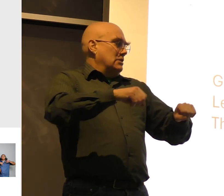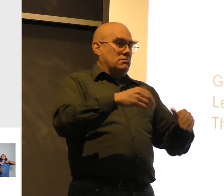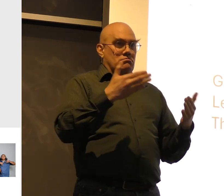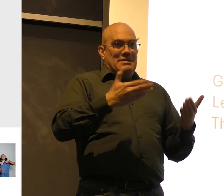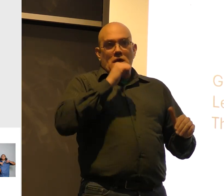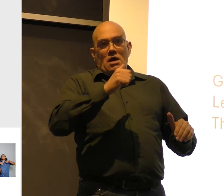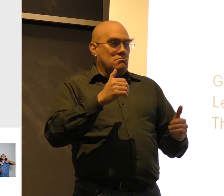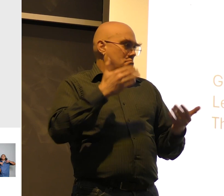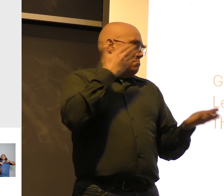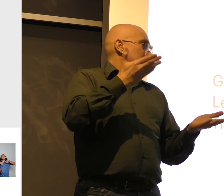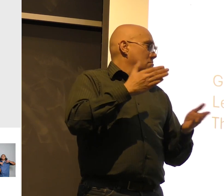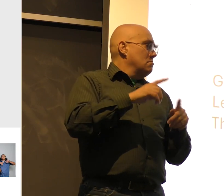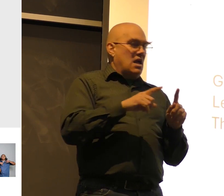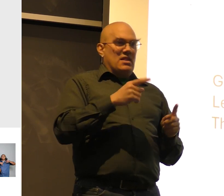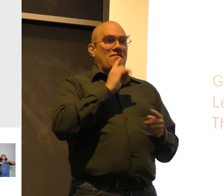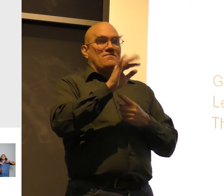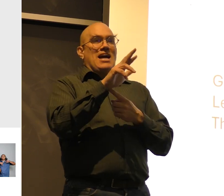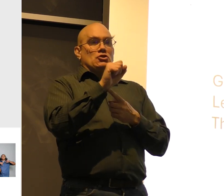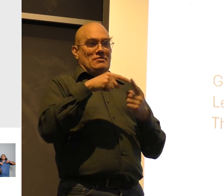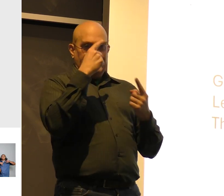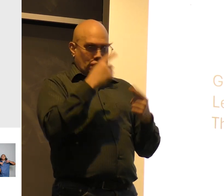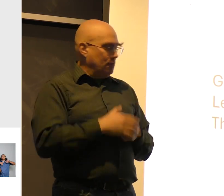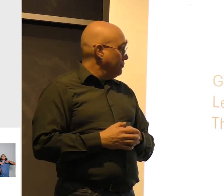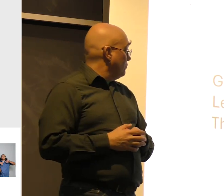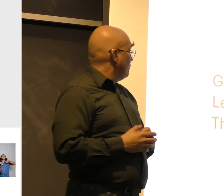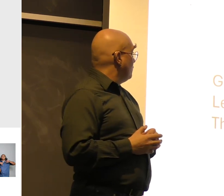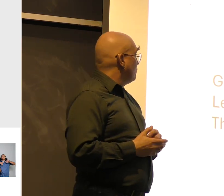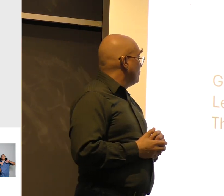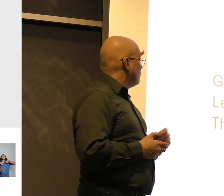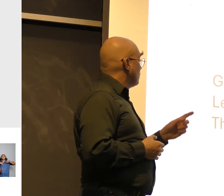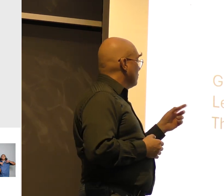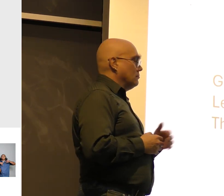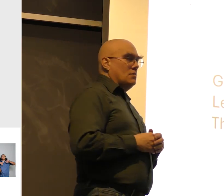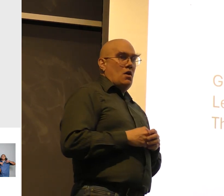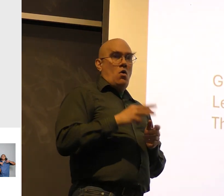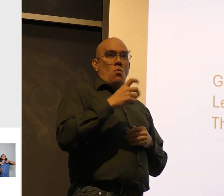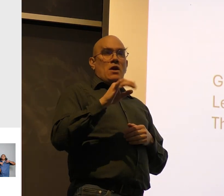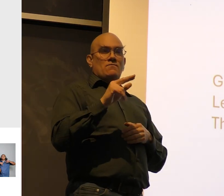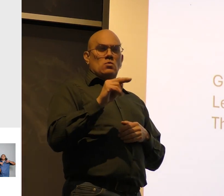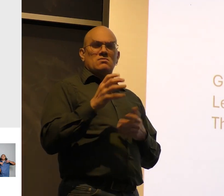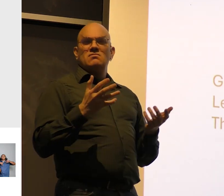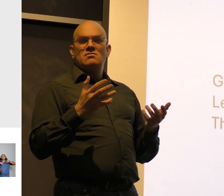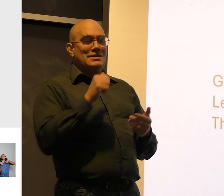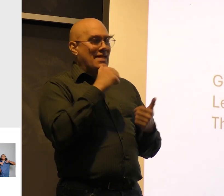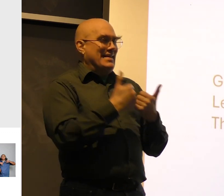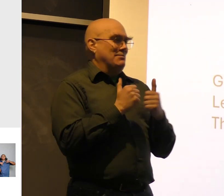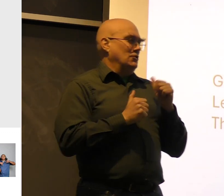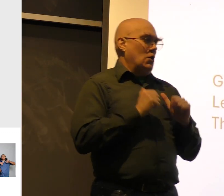up in the air. It's just a possibility. We don't know. But those factors are something to consider, the unknown. Wheel of Fortune.